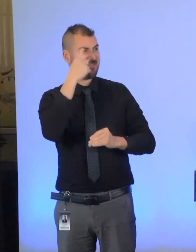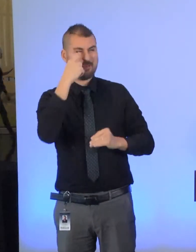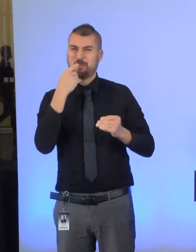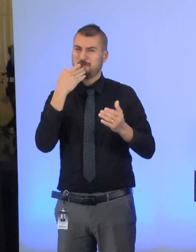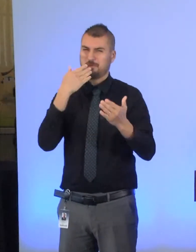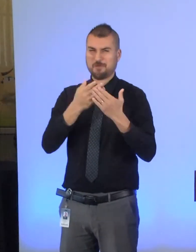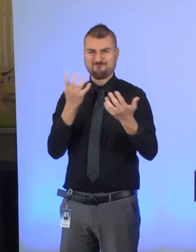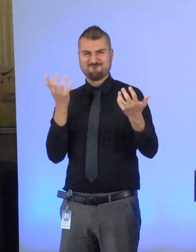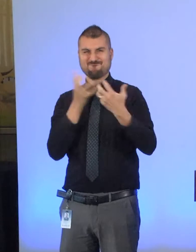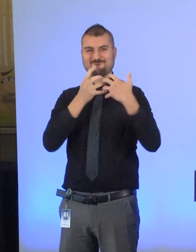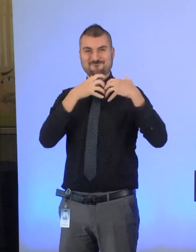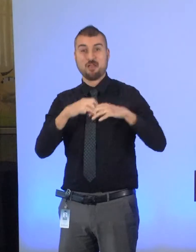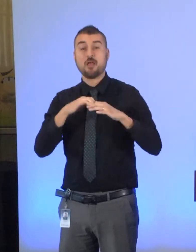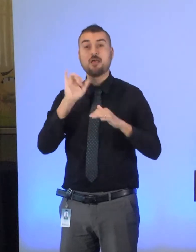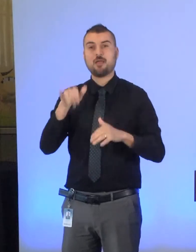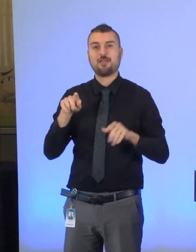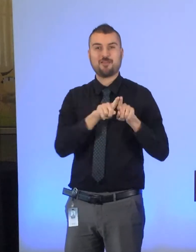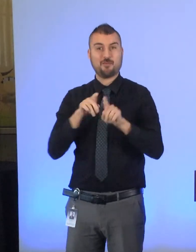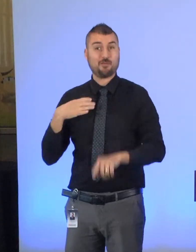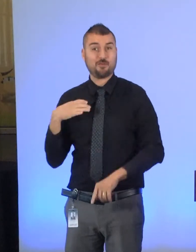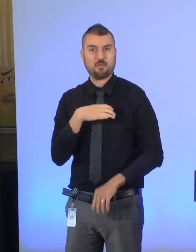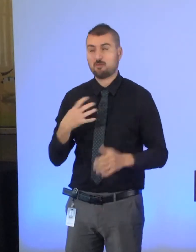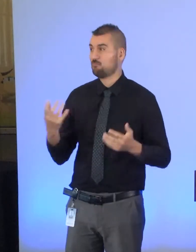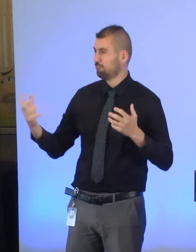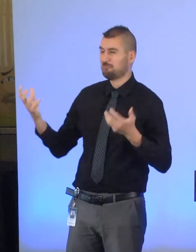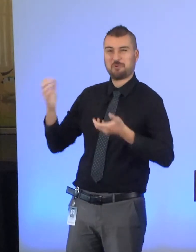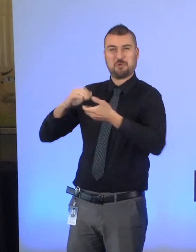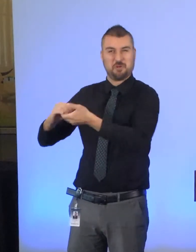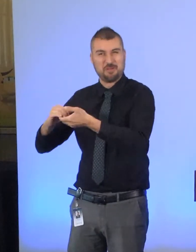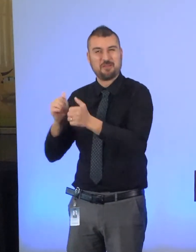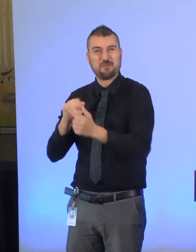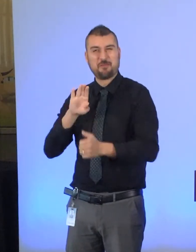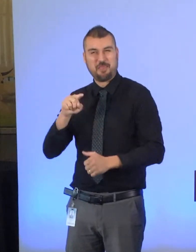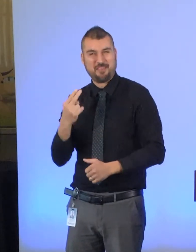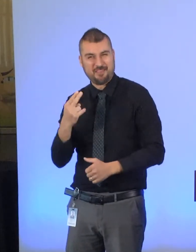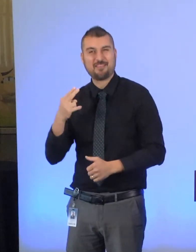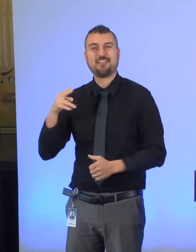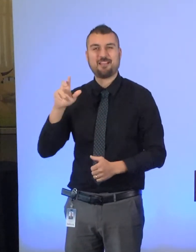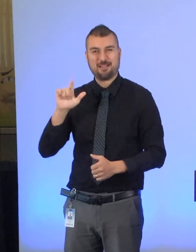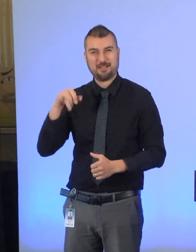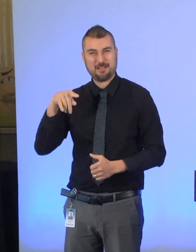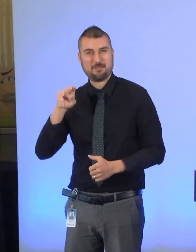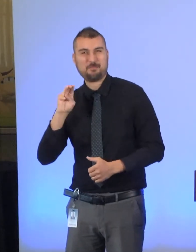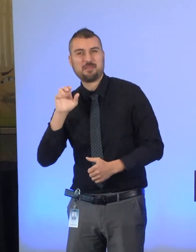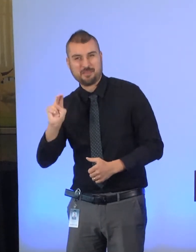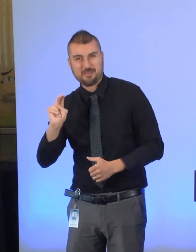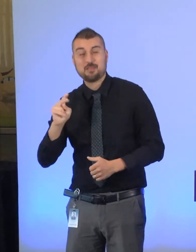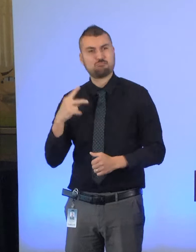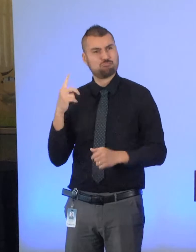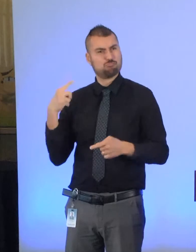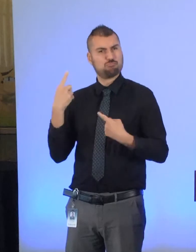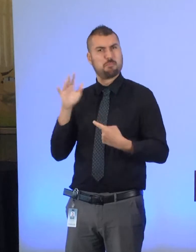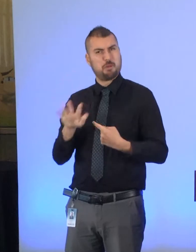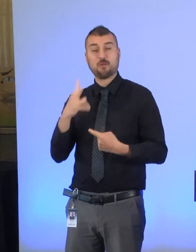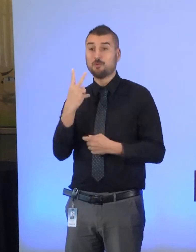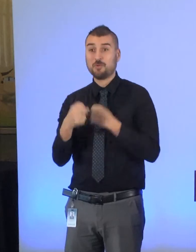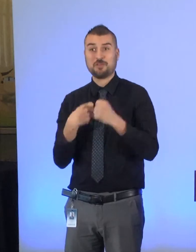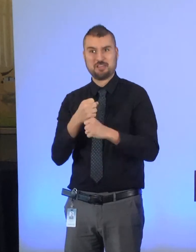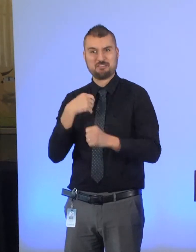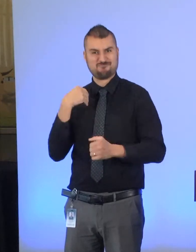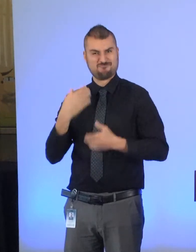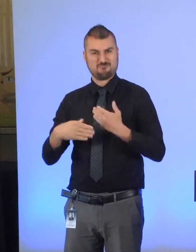commission itself, working with Beth, has been roughly 2 years in the works. We're just thrilled by it,